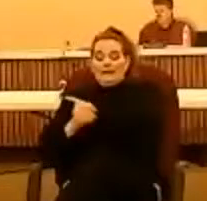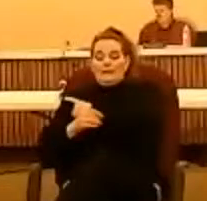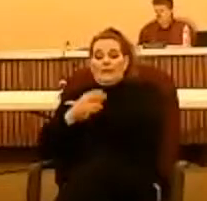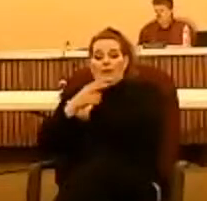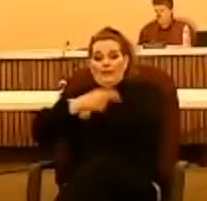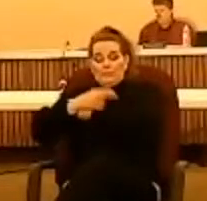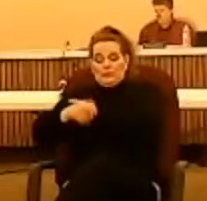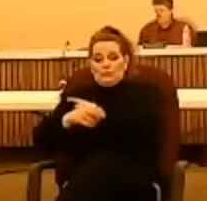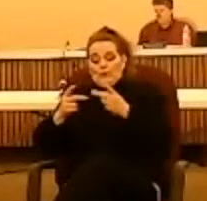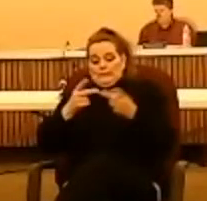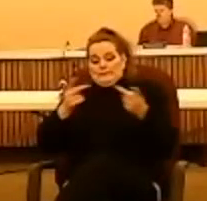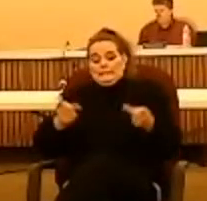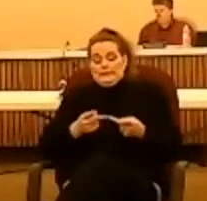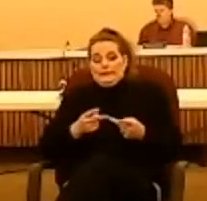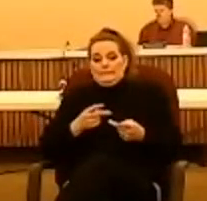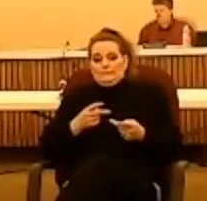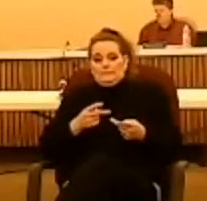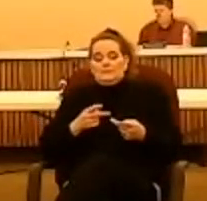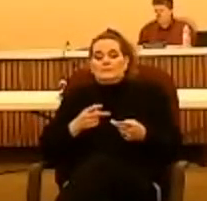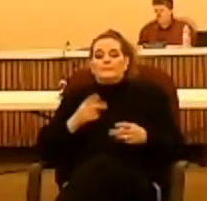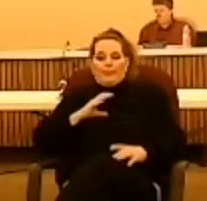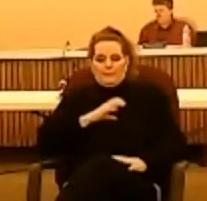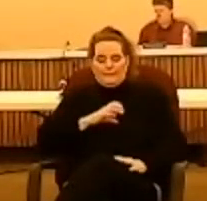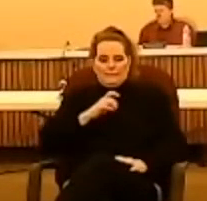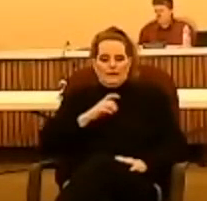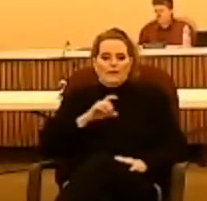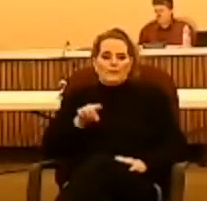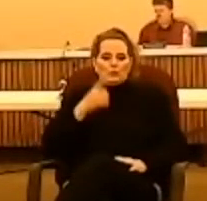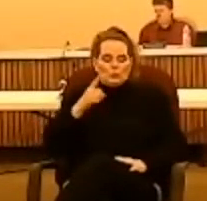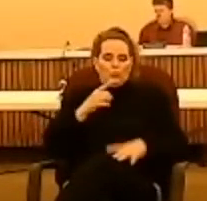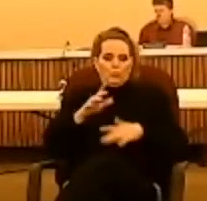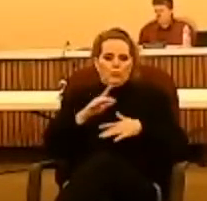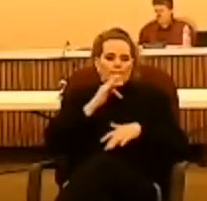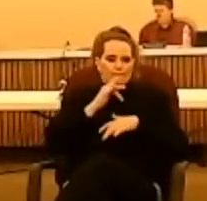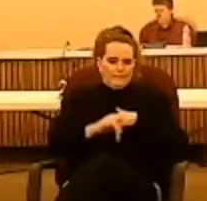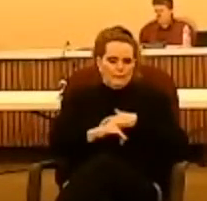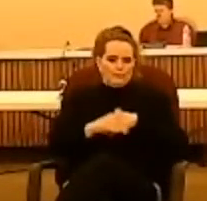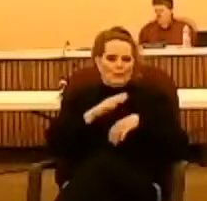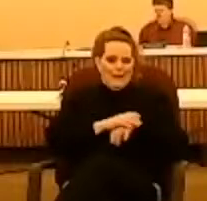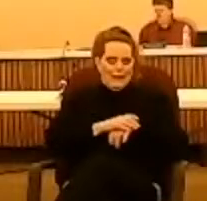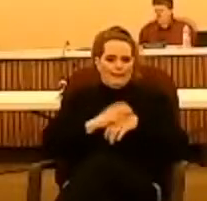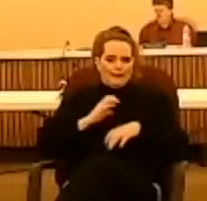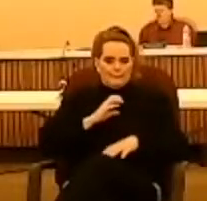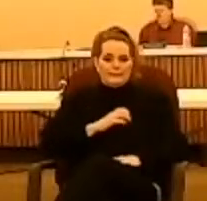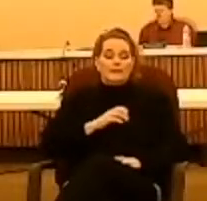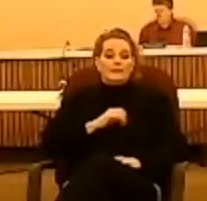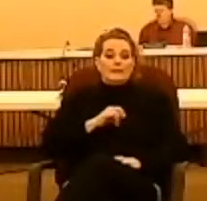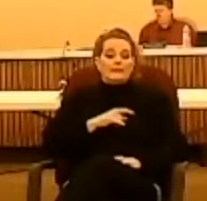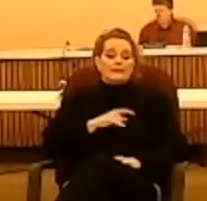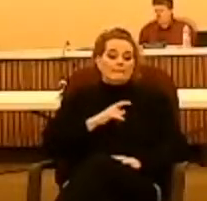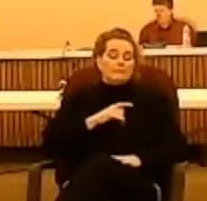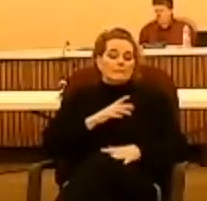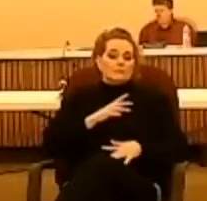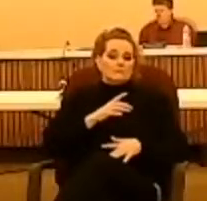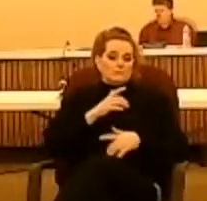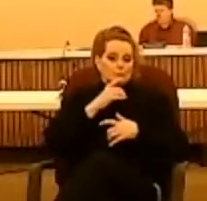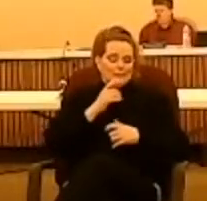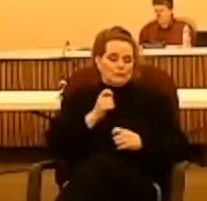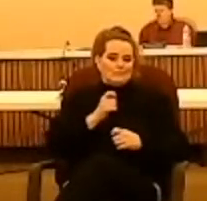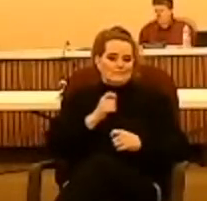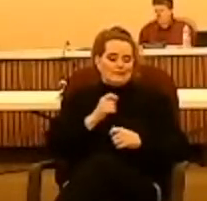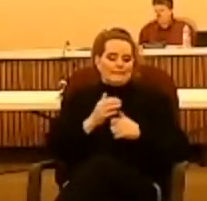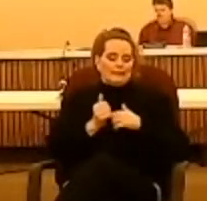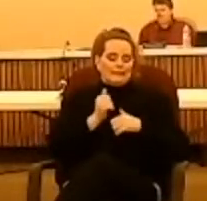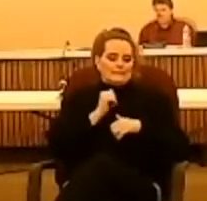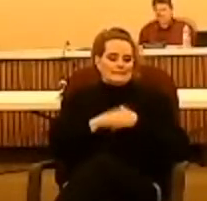Site Committee, there is one opening on the committee. If you're interested to get your resume in, I think it's February